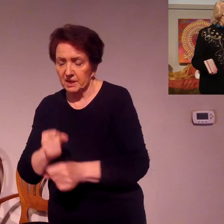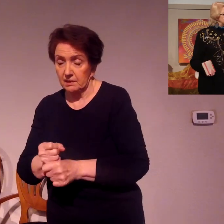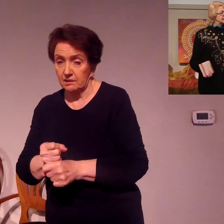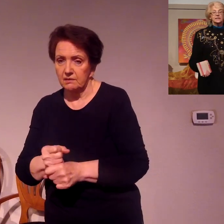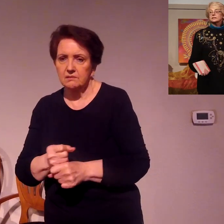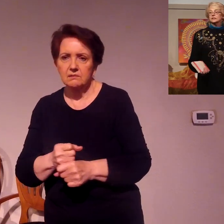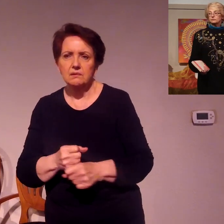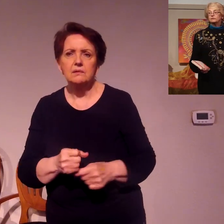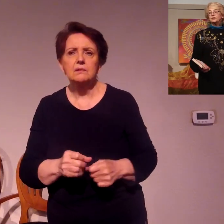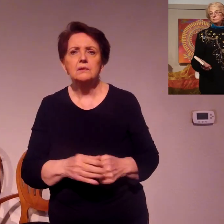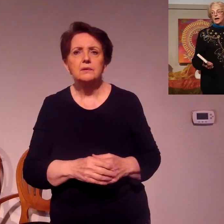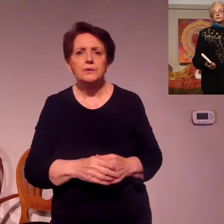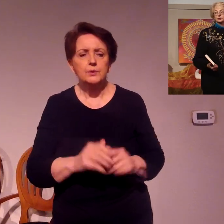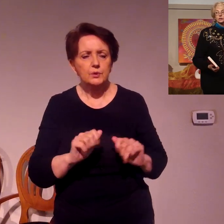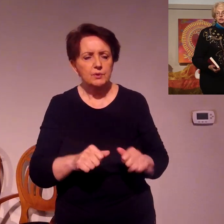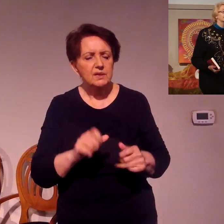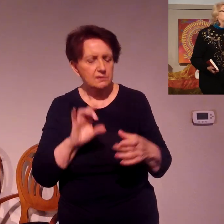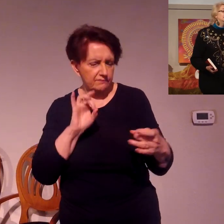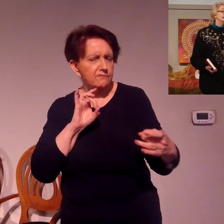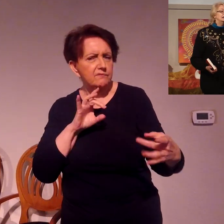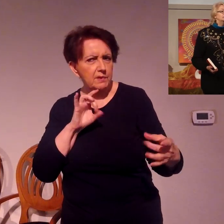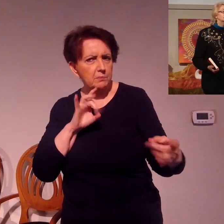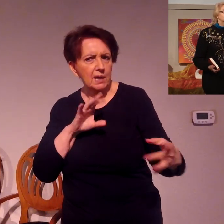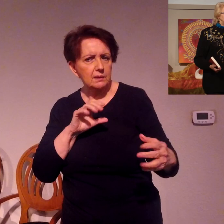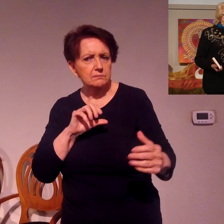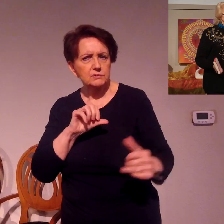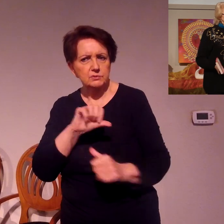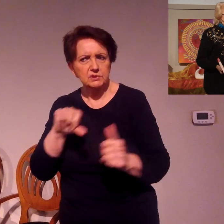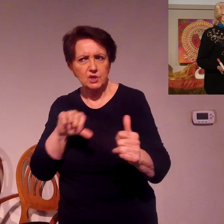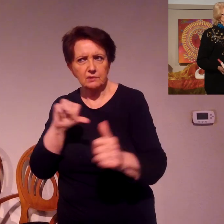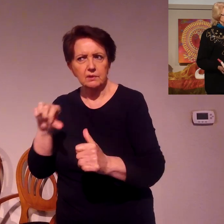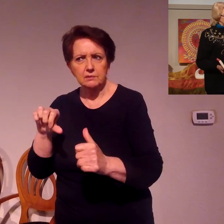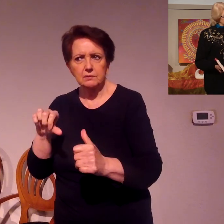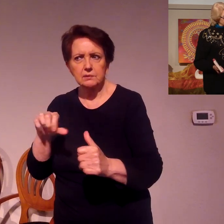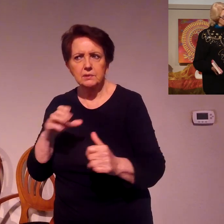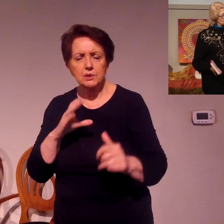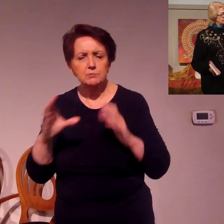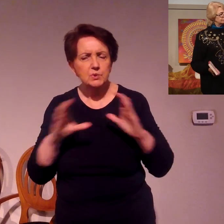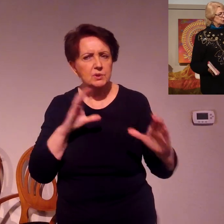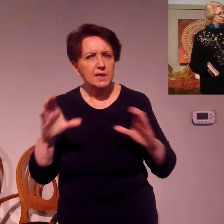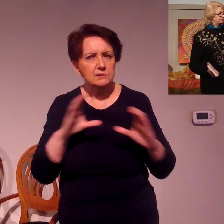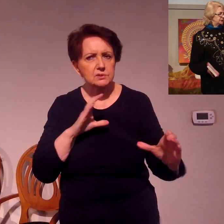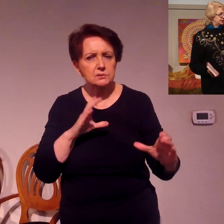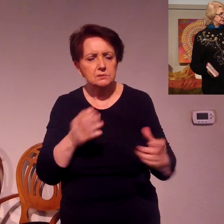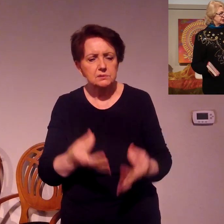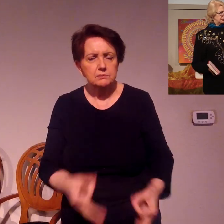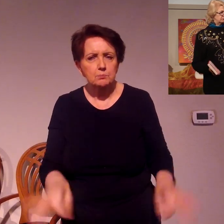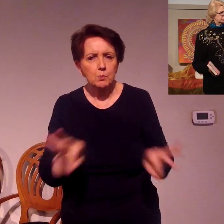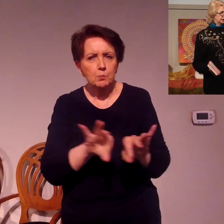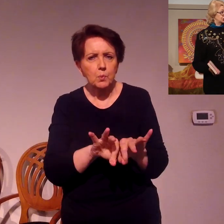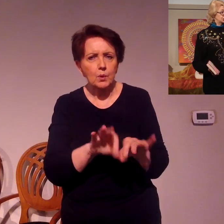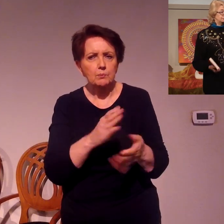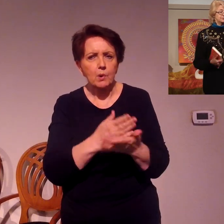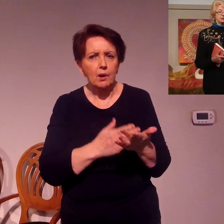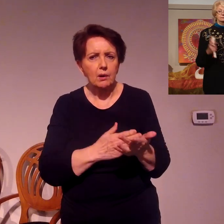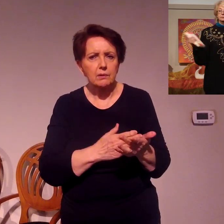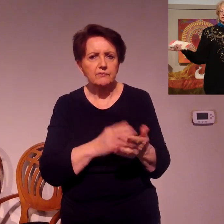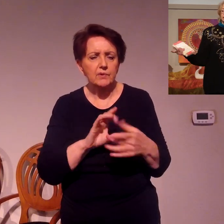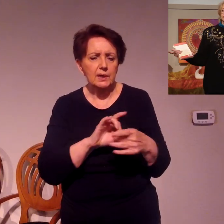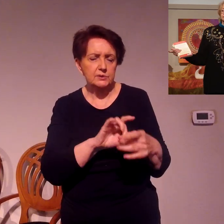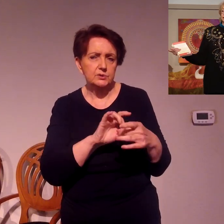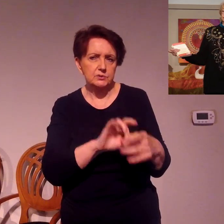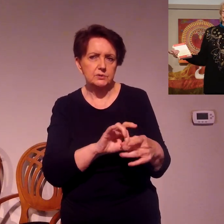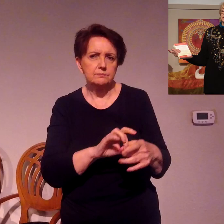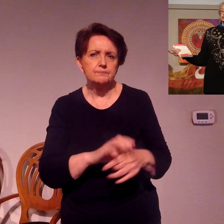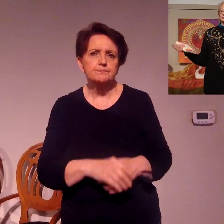actually get to give feedback to each other. And communication is a very important piece in relationships. And I'm going to